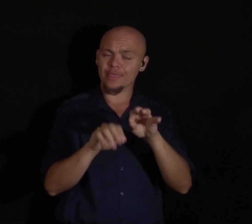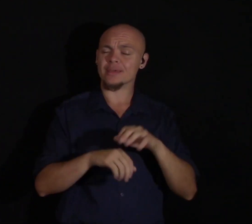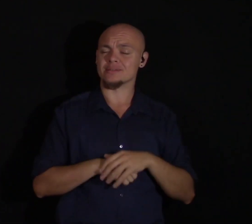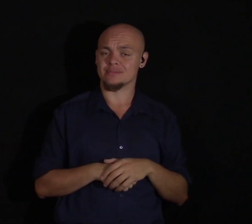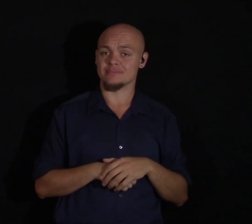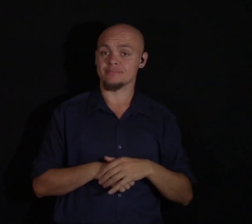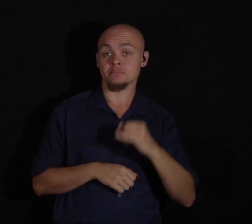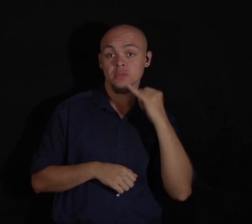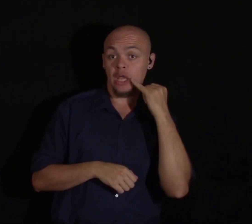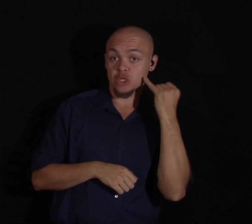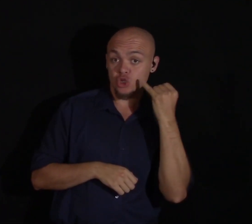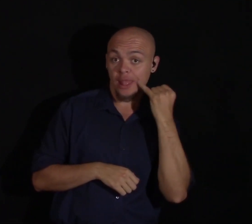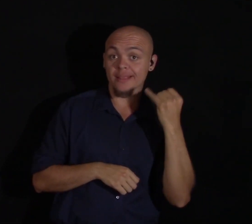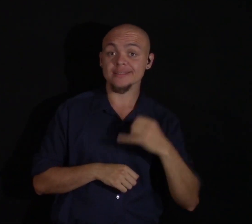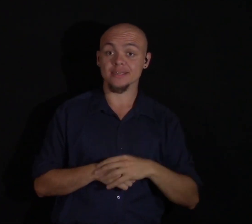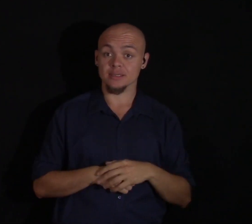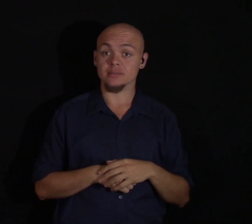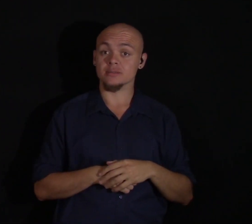jealousy,